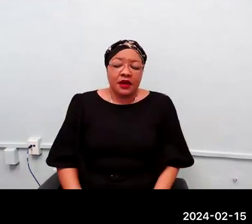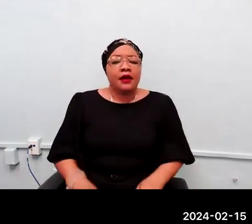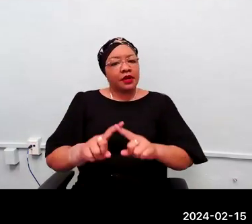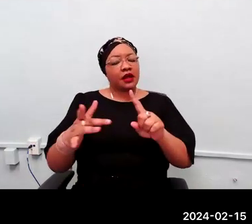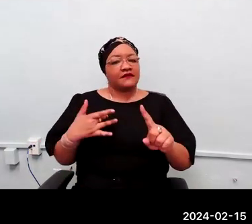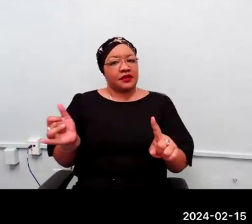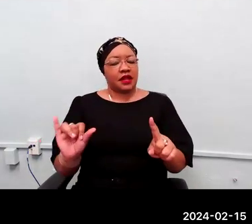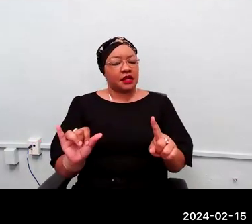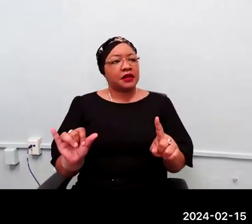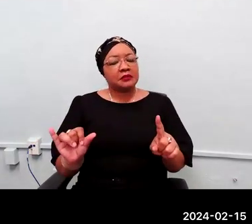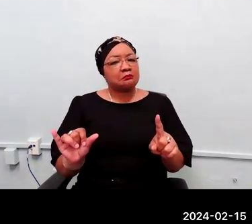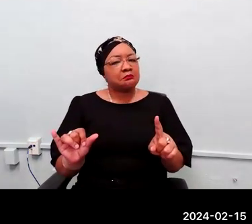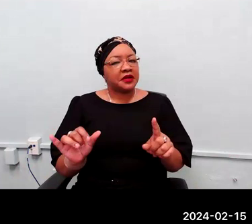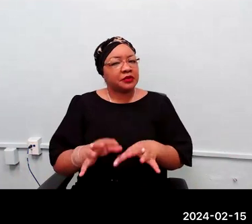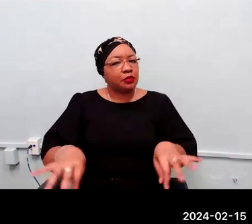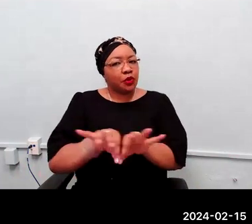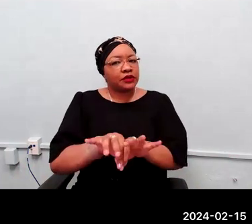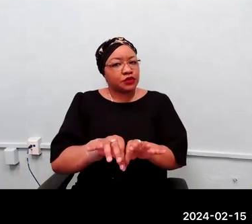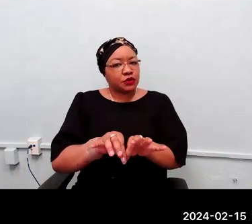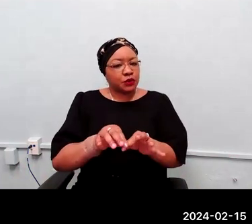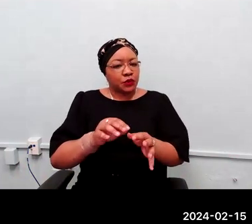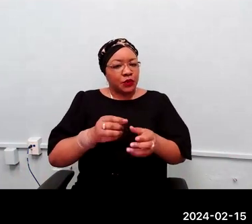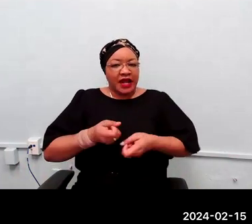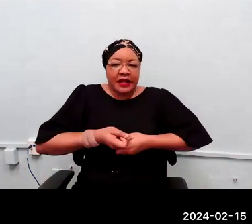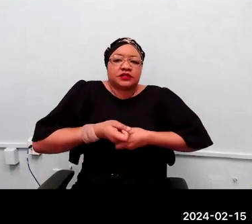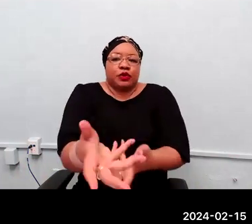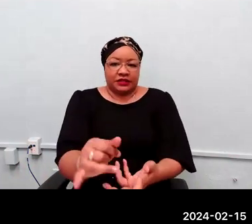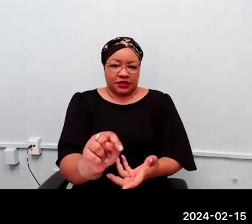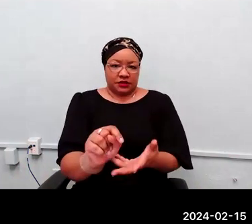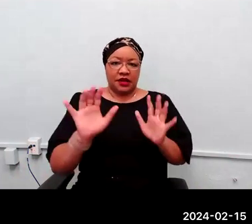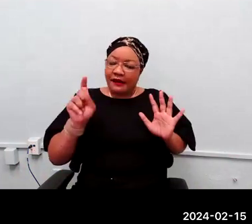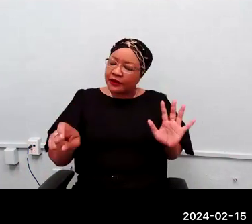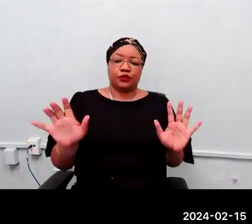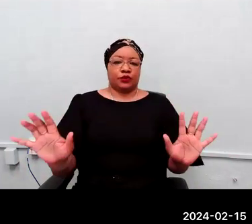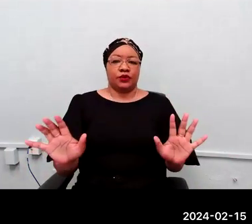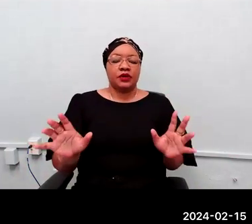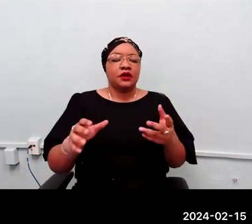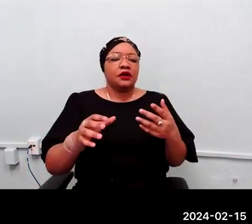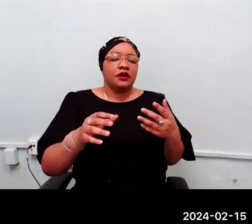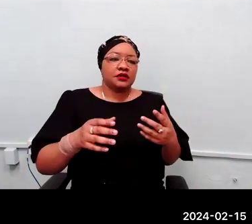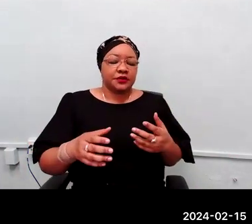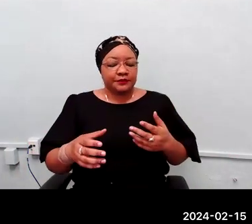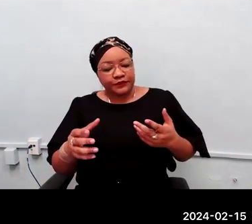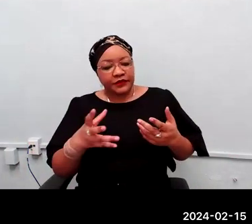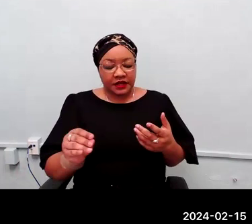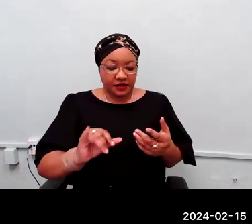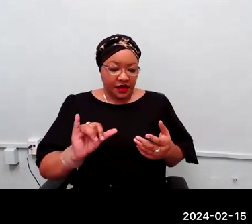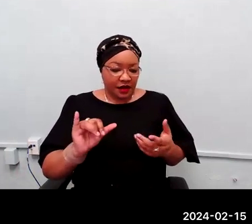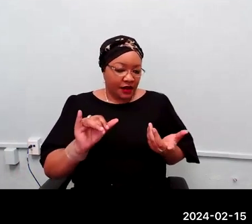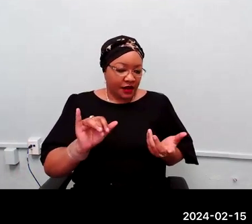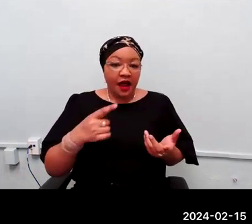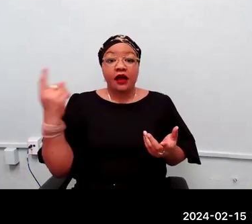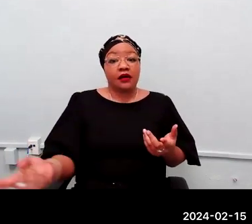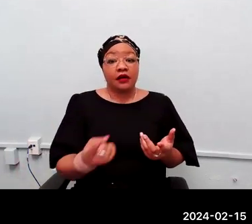needed to be said, you know. It's like I felt like it needed to be said. And you know, I always